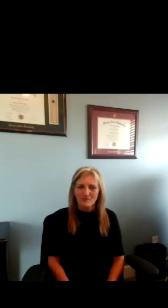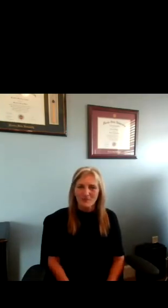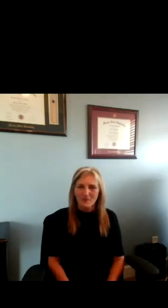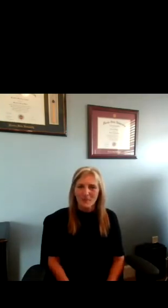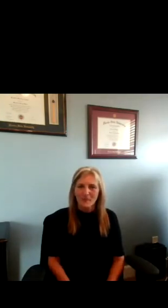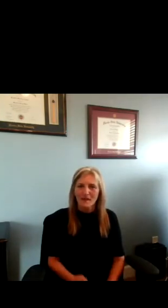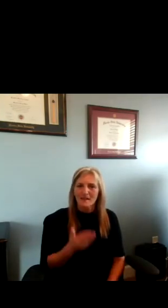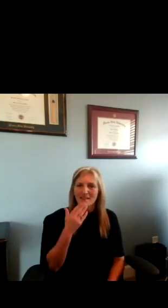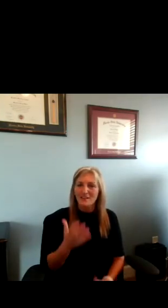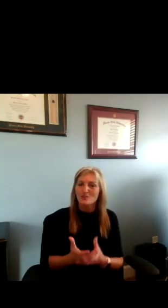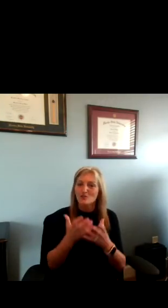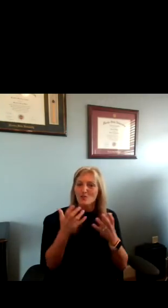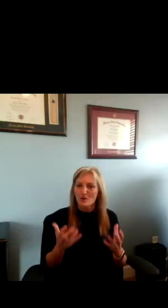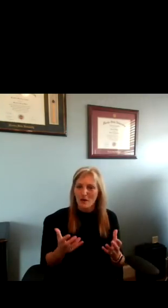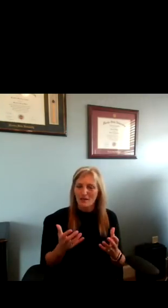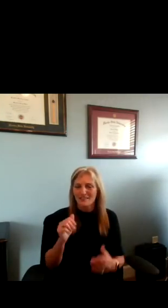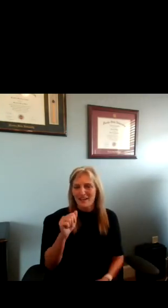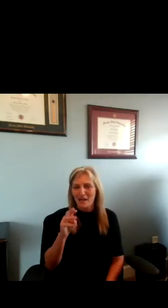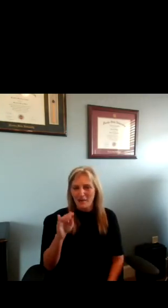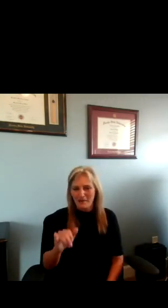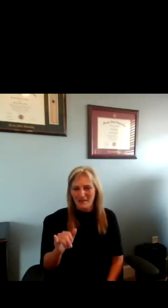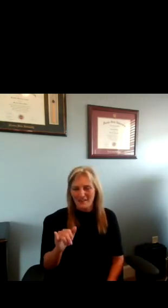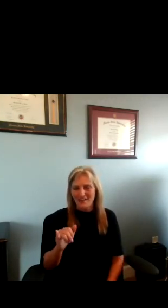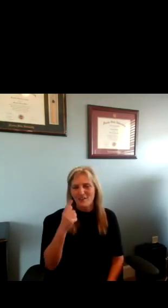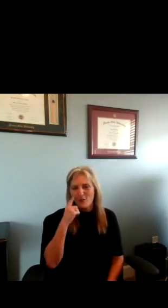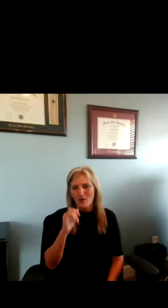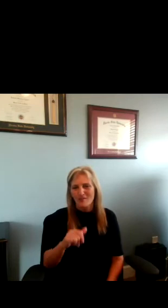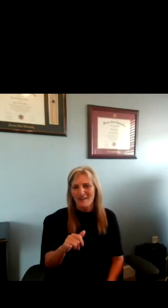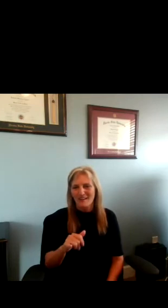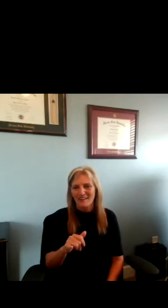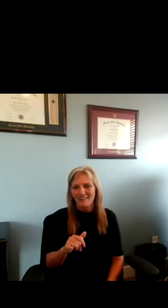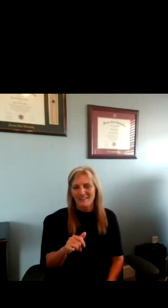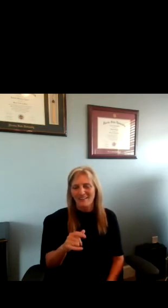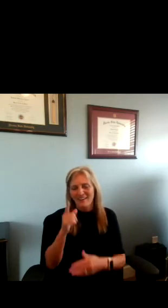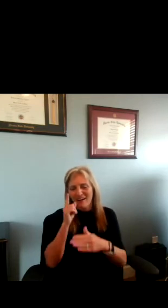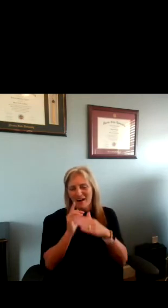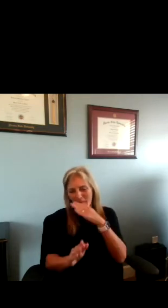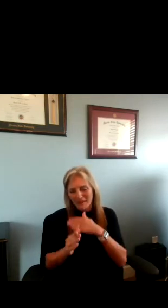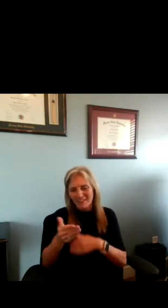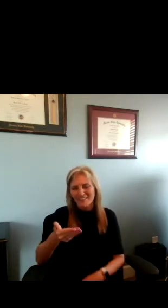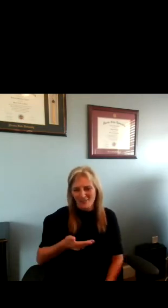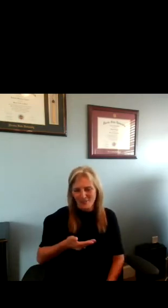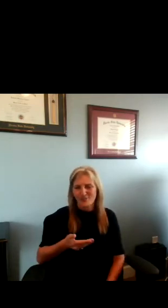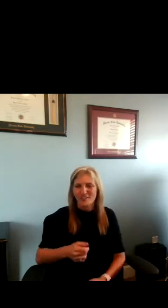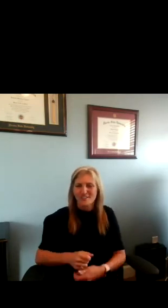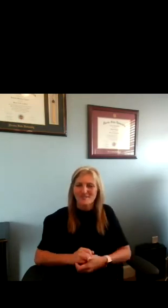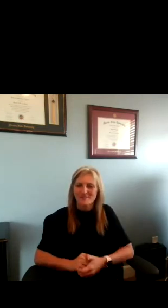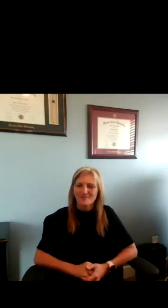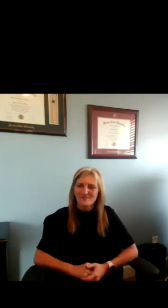Thank you so much, Amy, for that very humbling introduction.